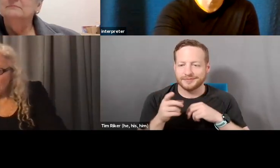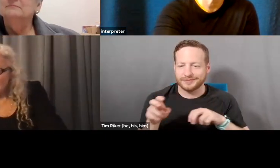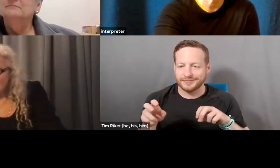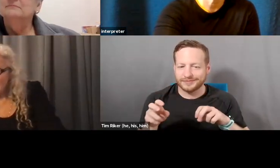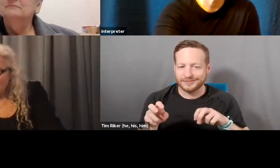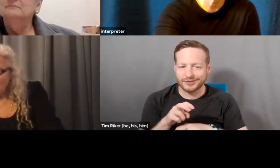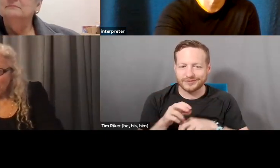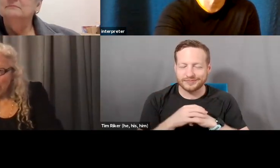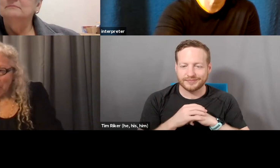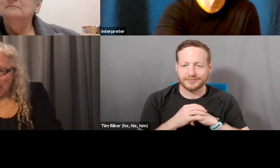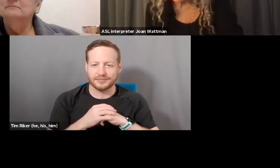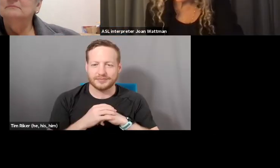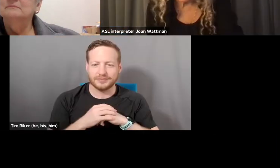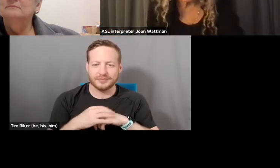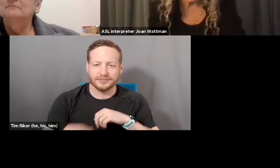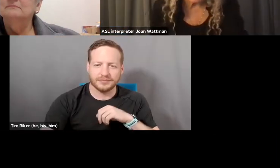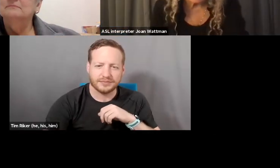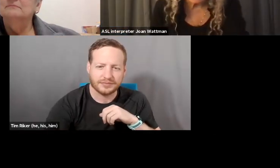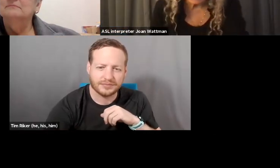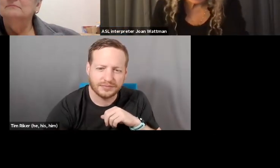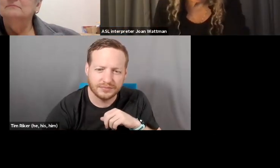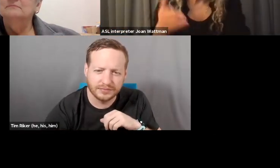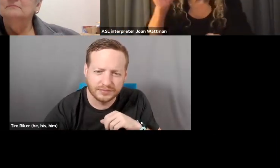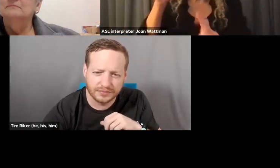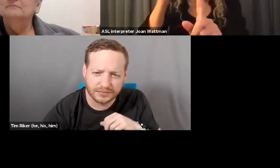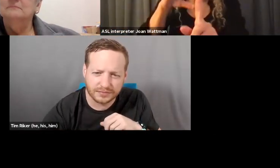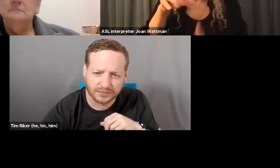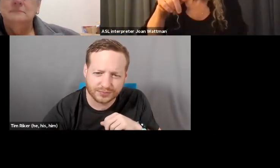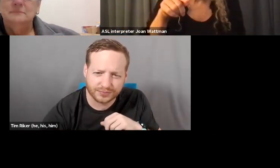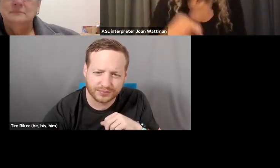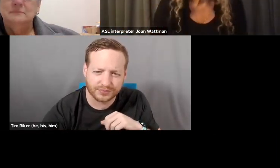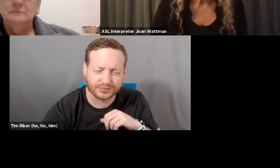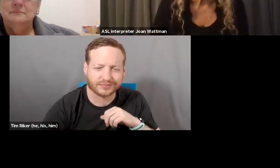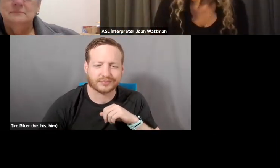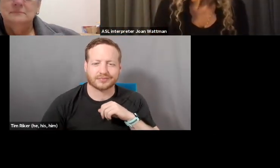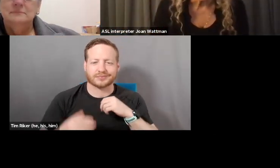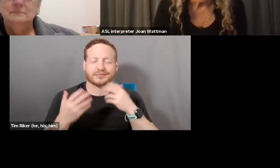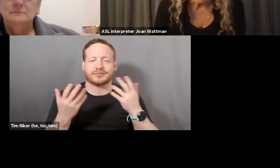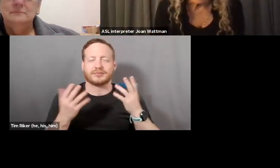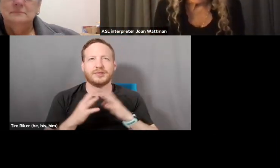Tim's saying, I'll wait for the spotlight. Okay, great.